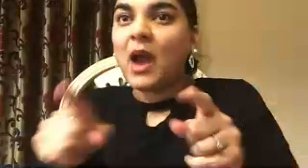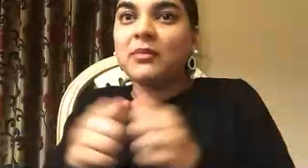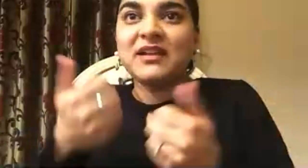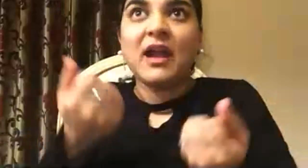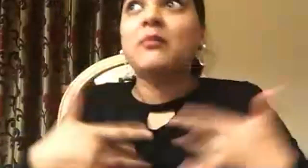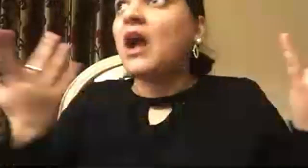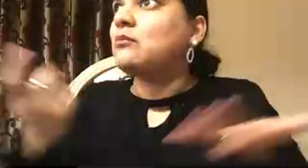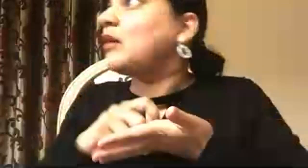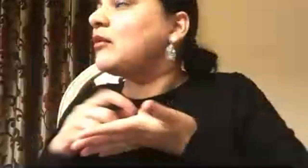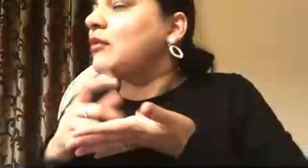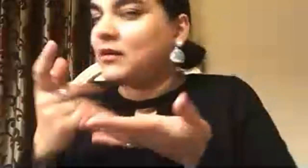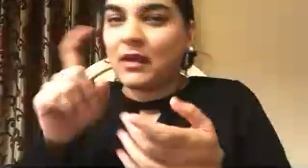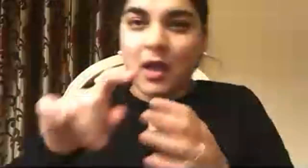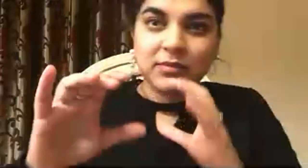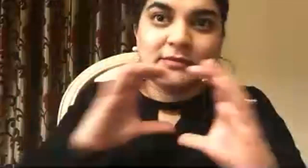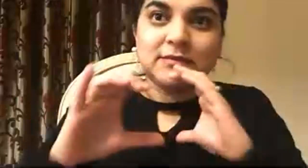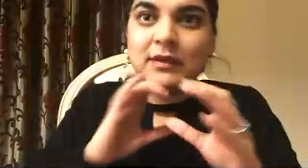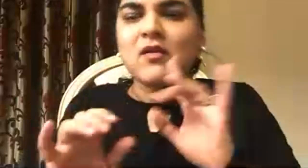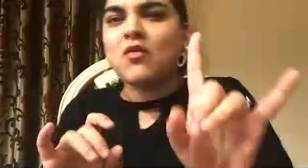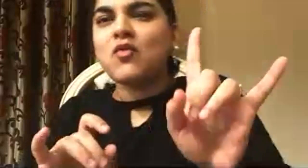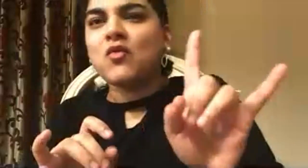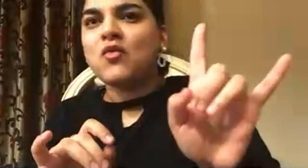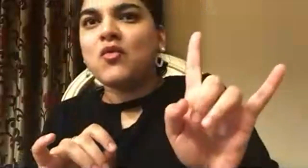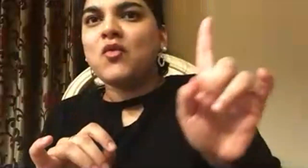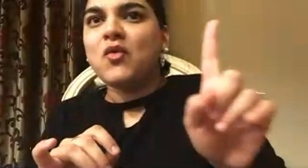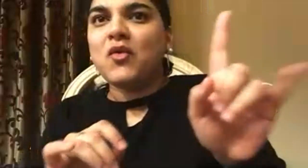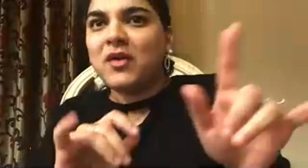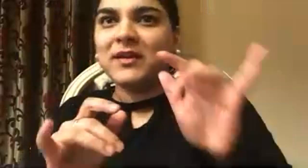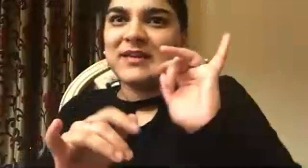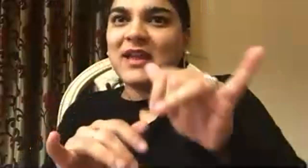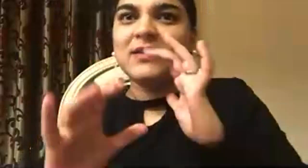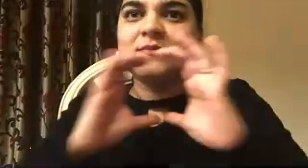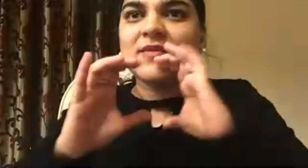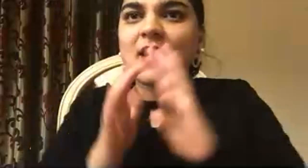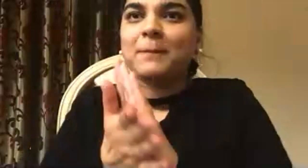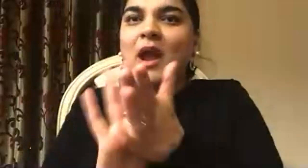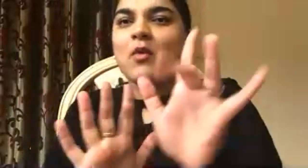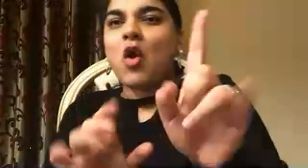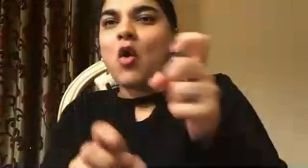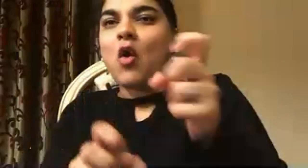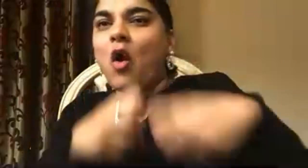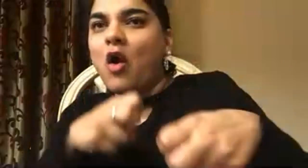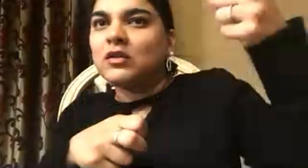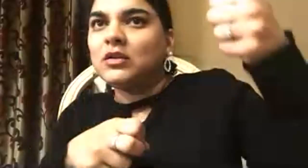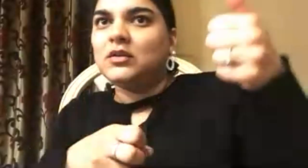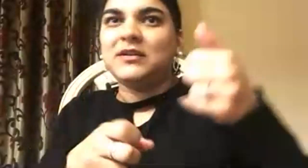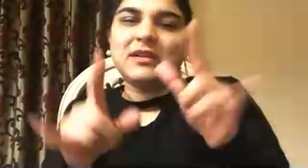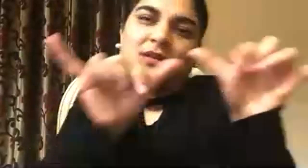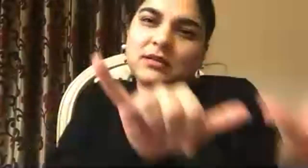deaf. And so when they're communicating with me, they will sometimes go over my head. So I have to butt in and make sure